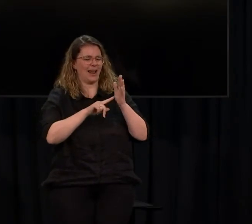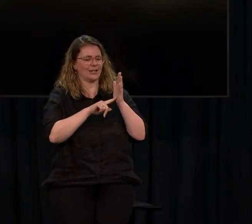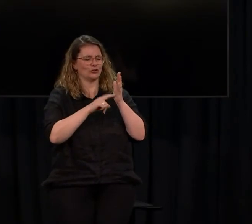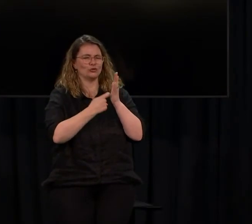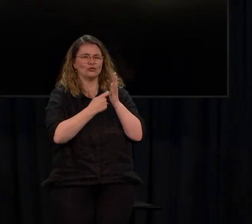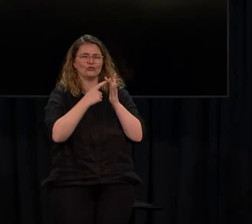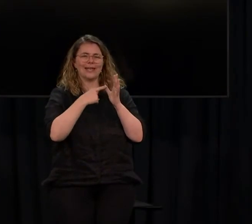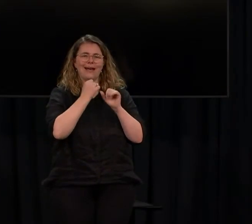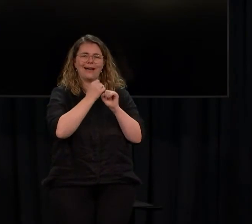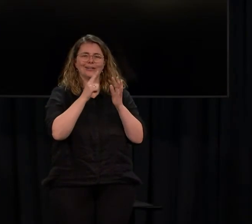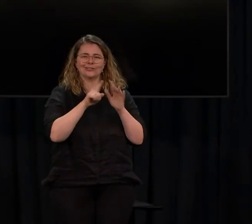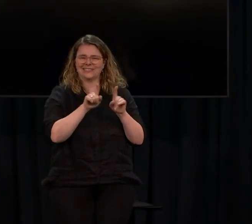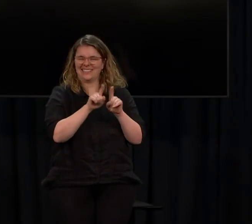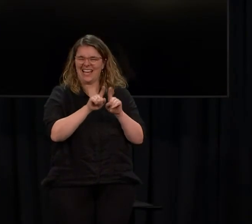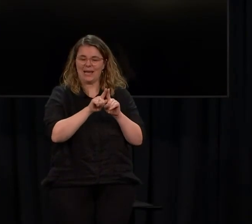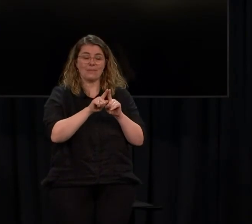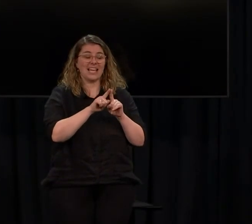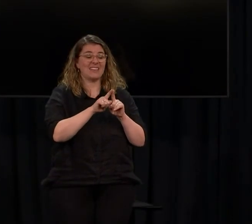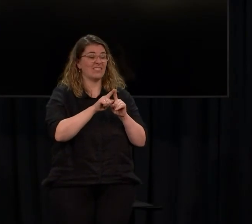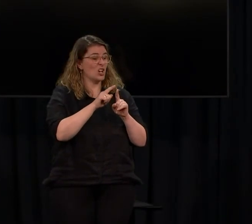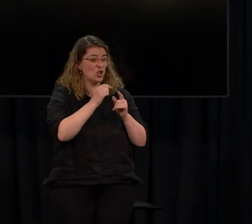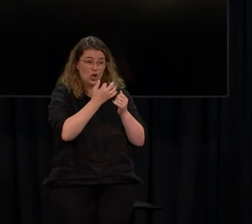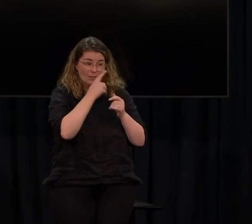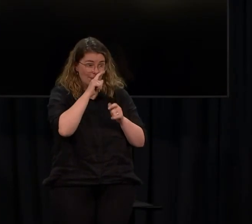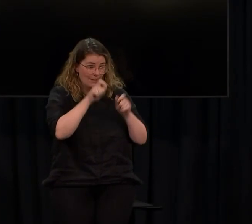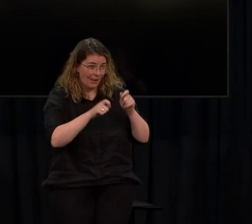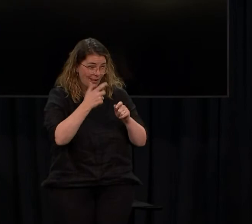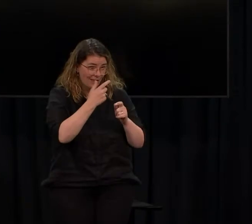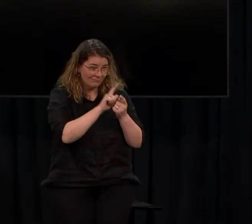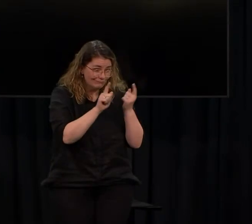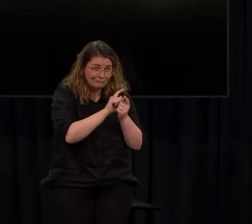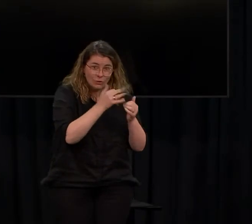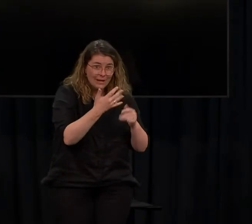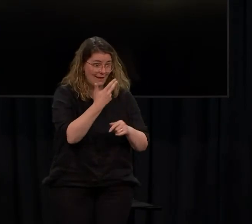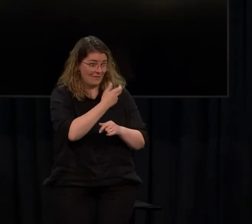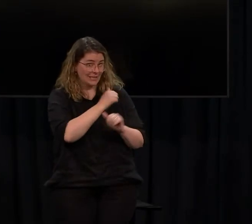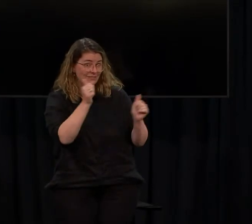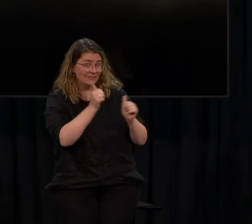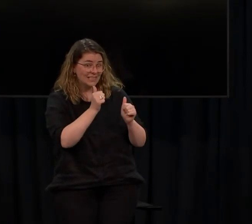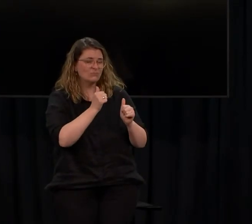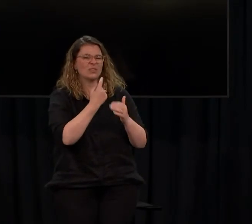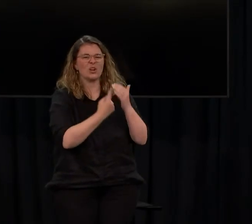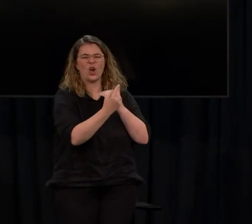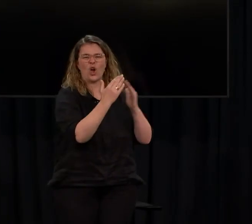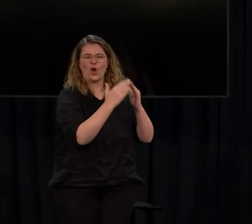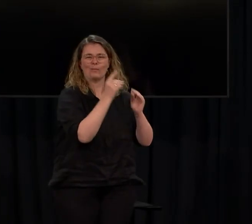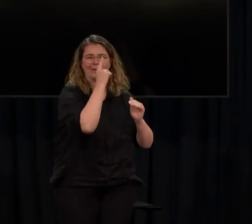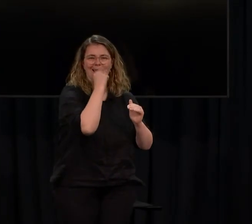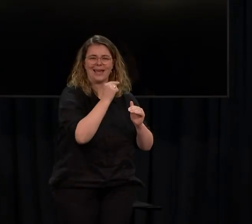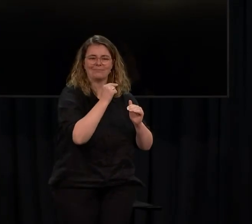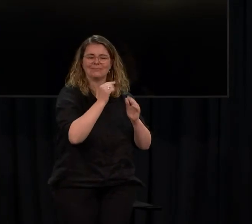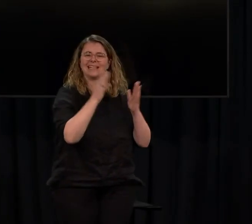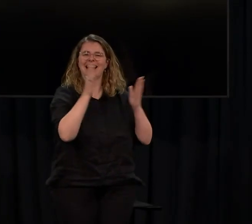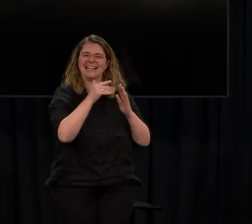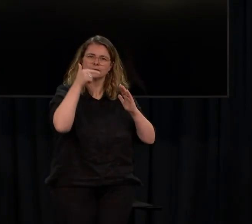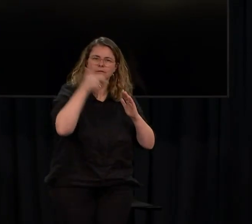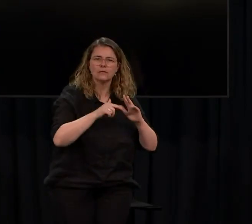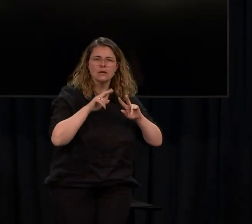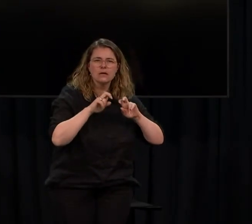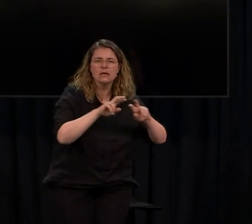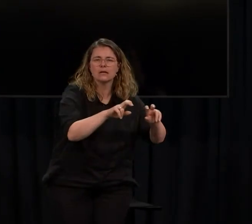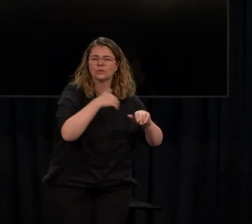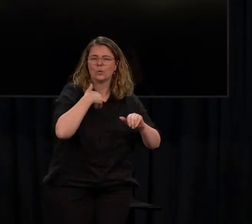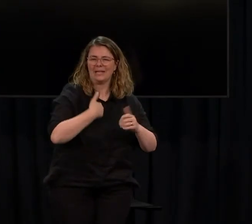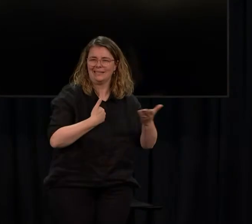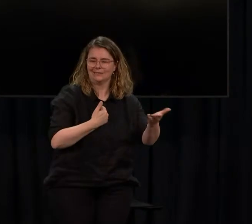and the people where they've got low numbers of contacts, they're fully vaccinated, they can safely isolate at home, won't need that more intensive public health follow-up.